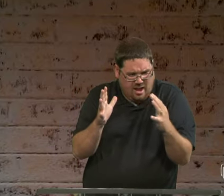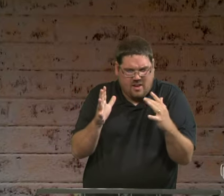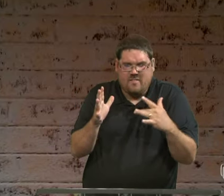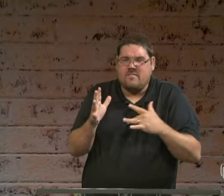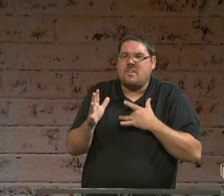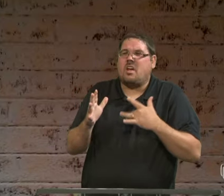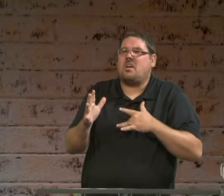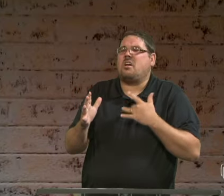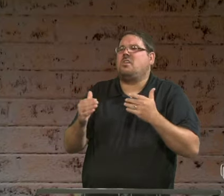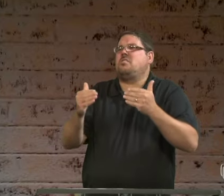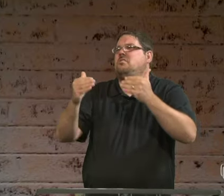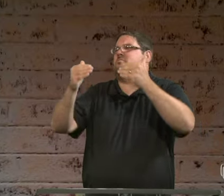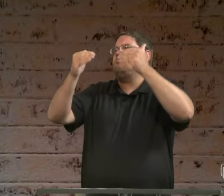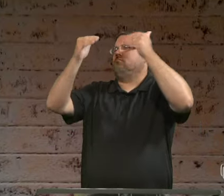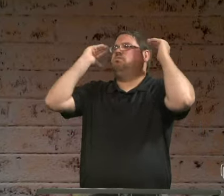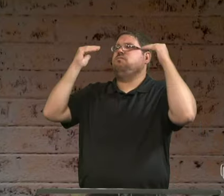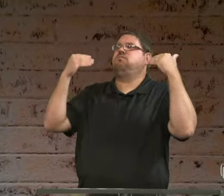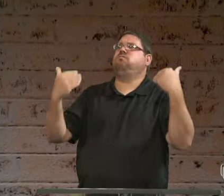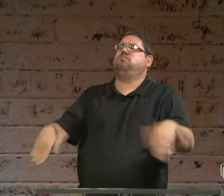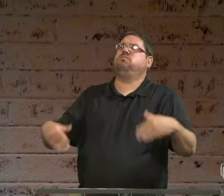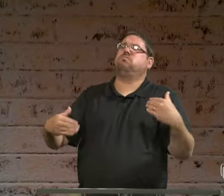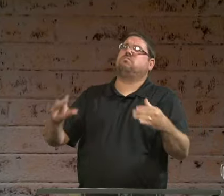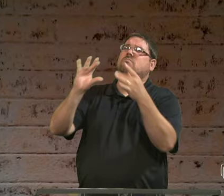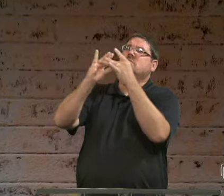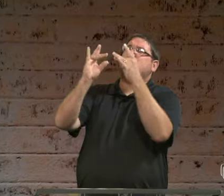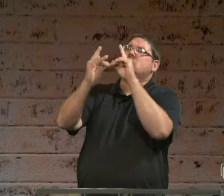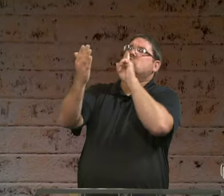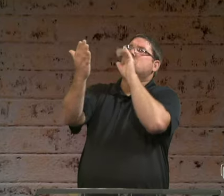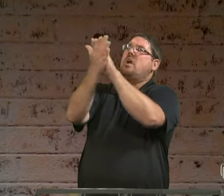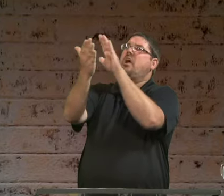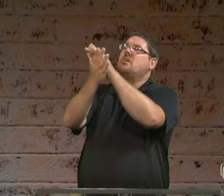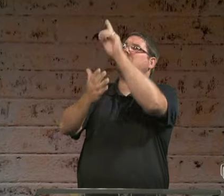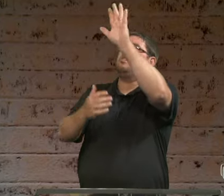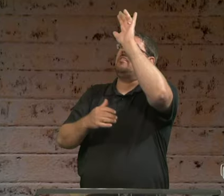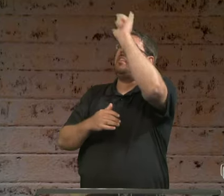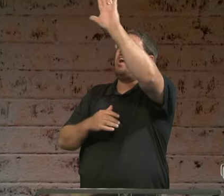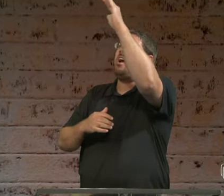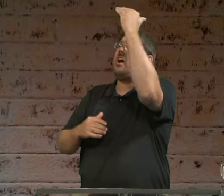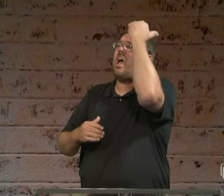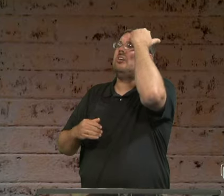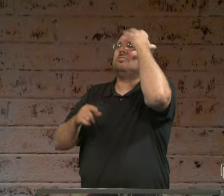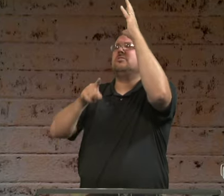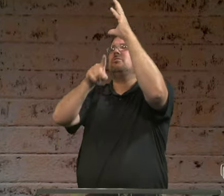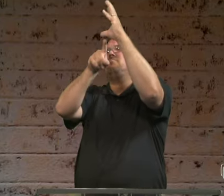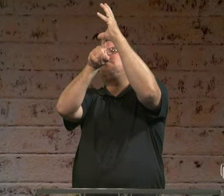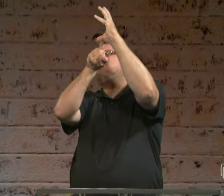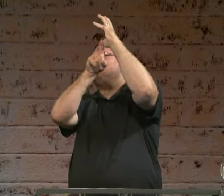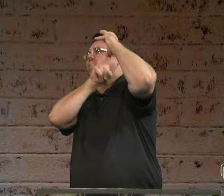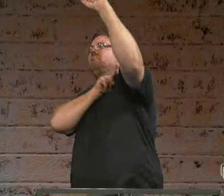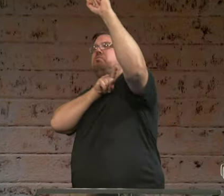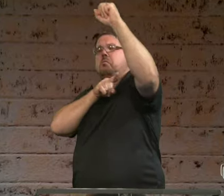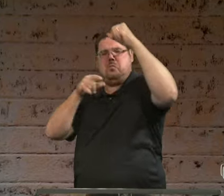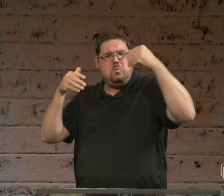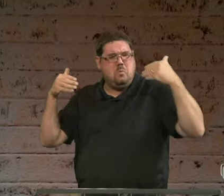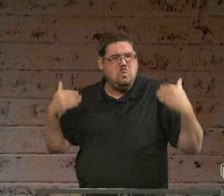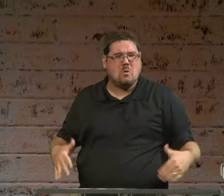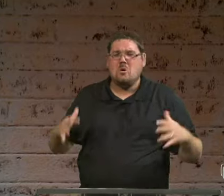knowing all of this, of God's goodness, He understands us, He protects us, and then it's like, oh God, your knowledge is